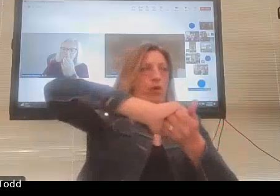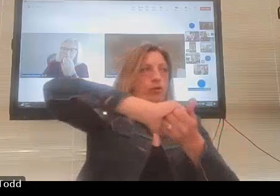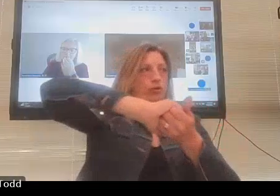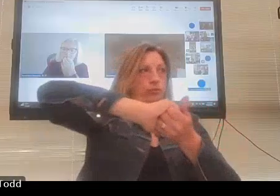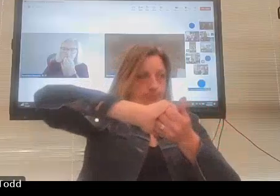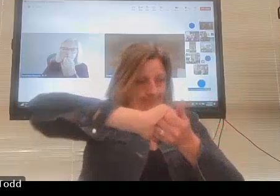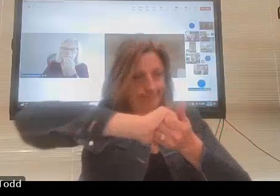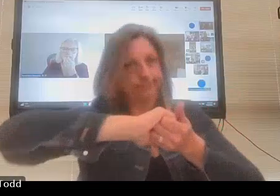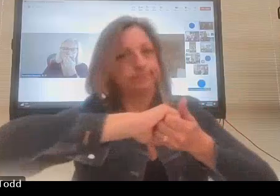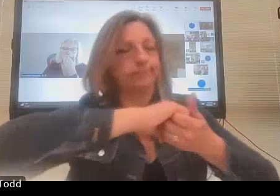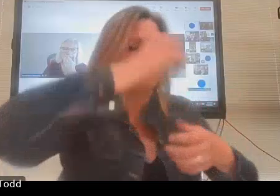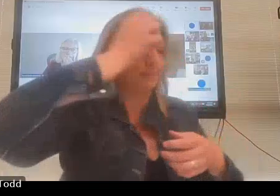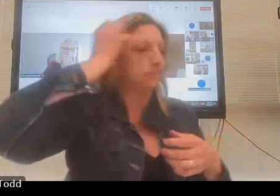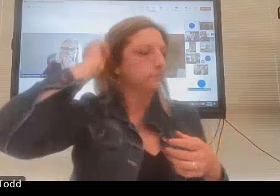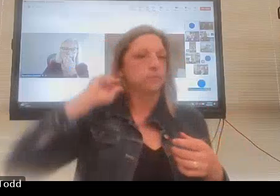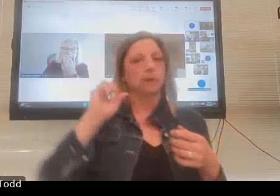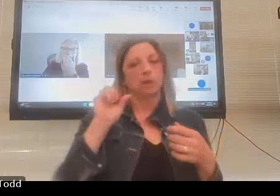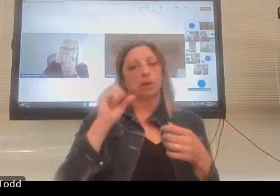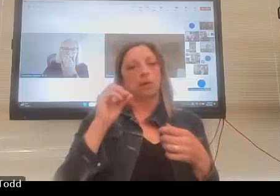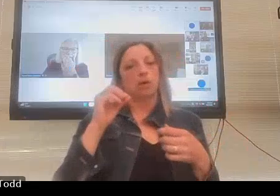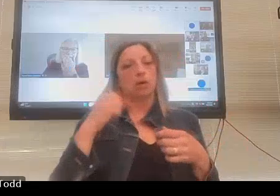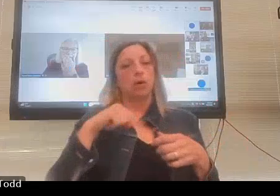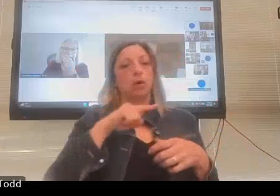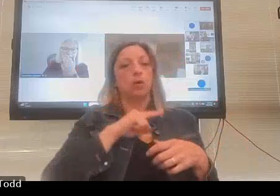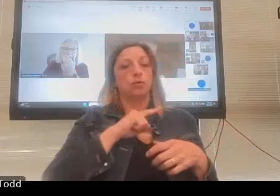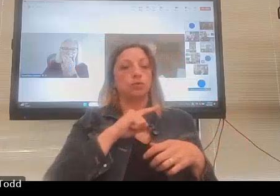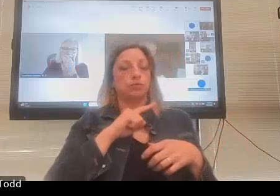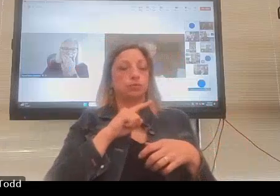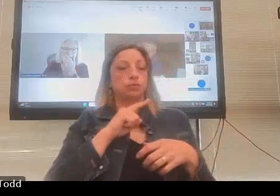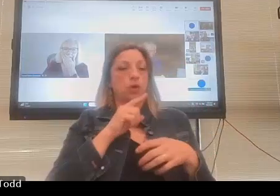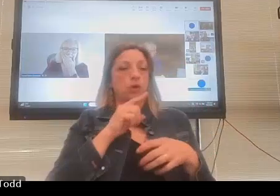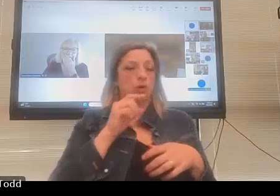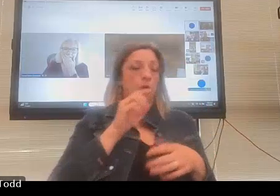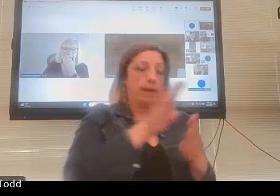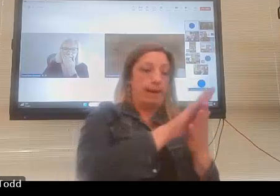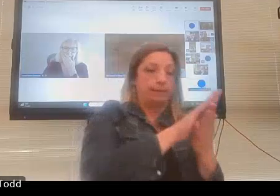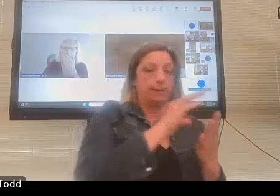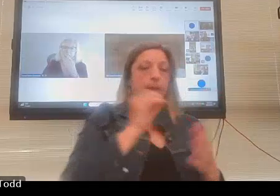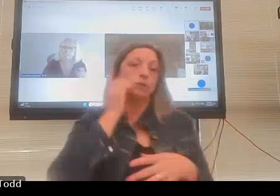that our dorm staff and our academic staff are working together.